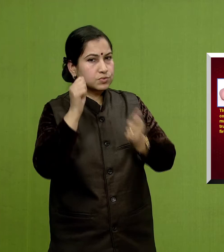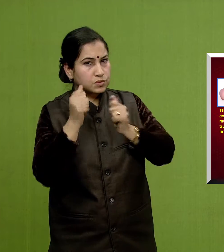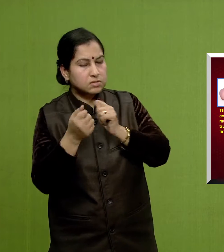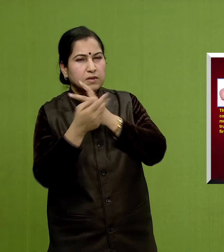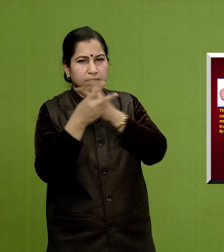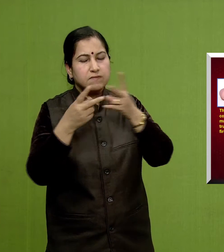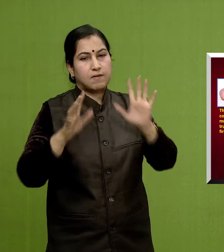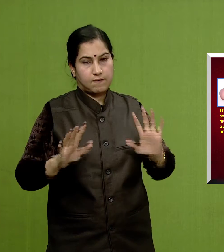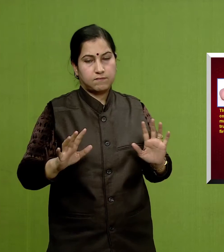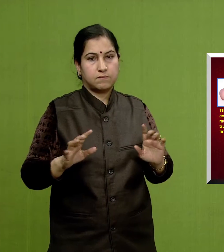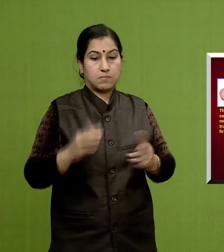There is no break,